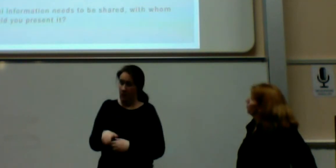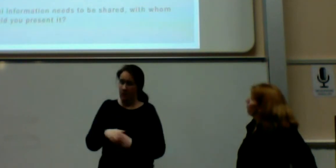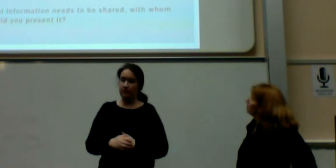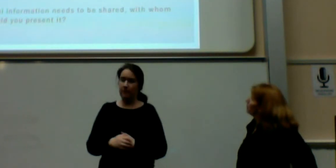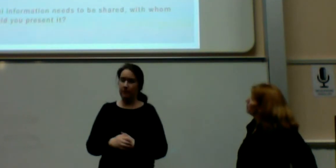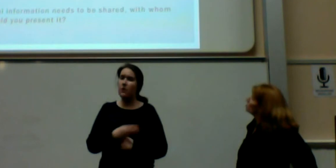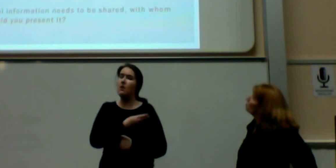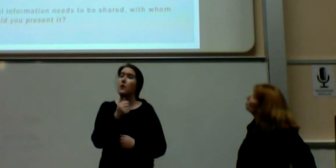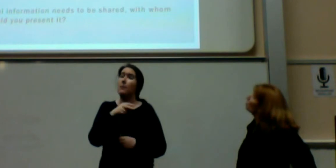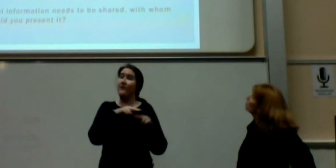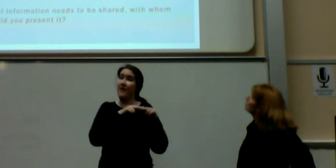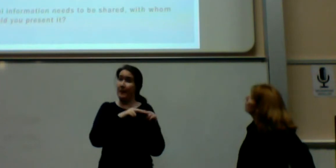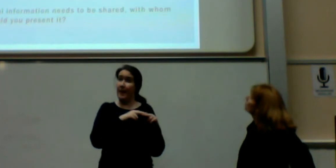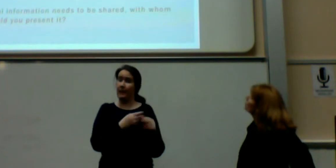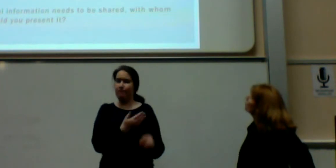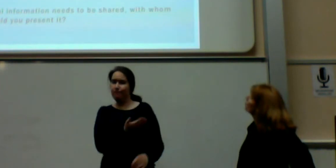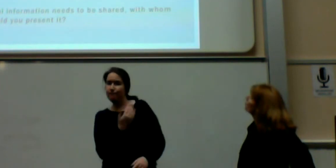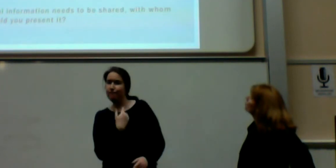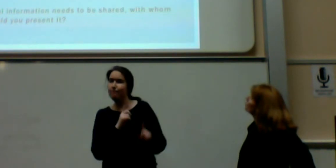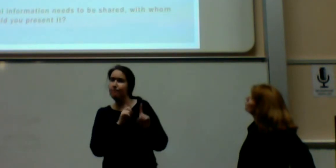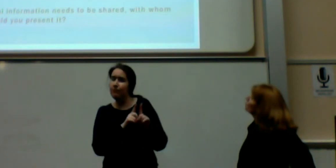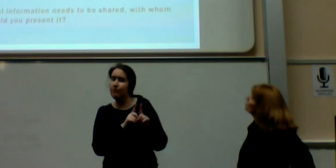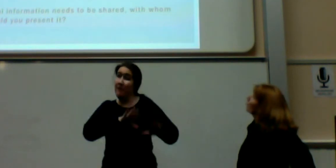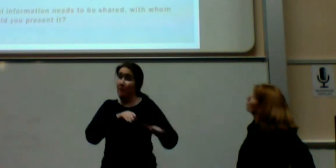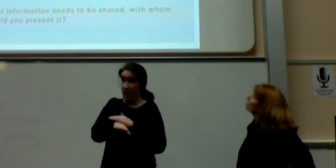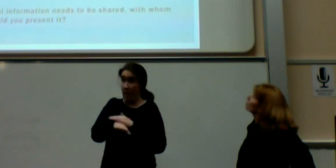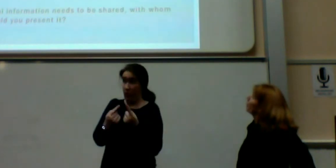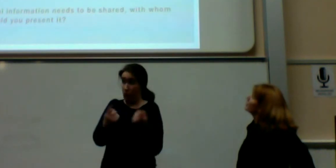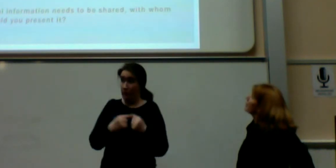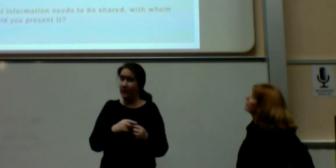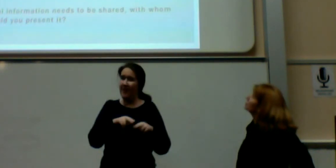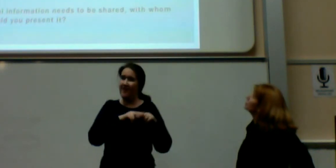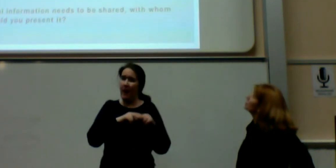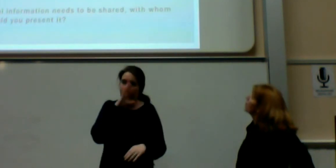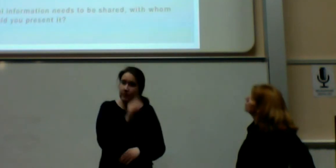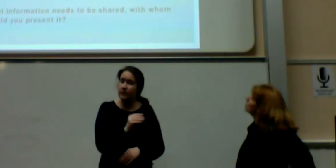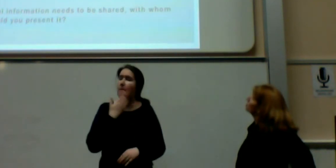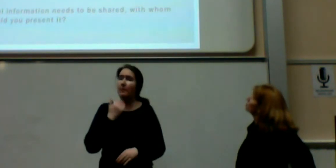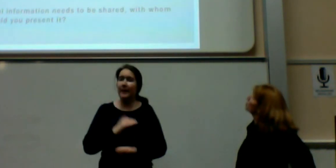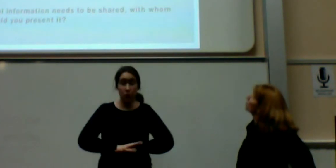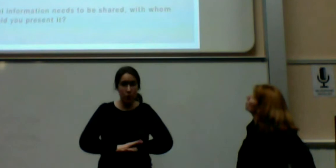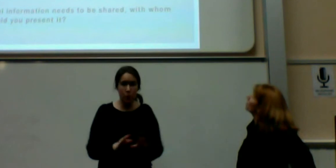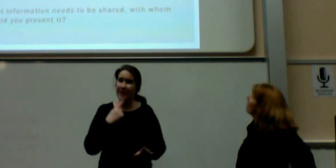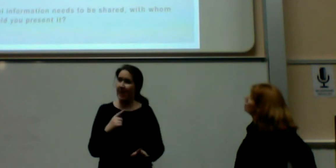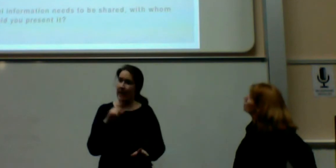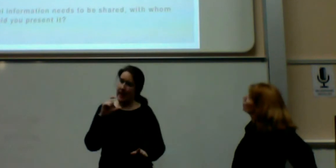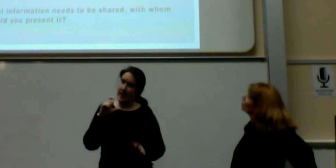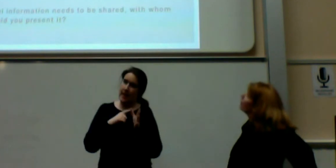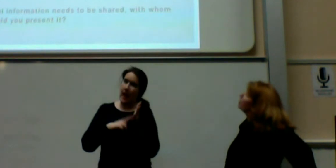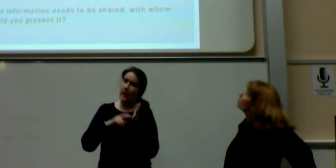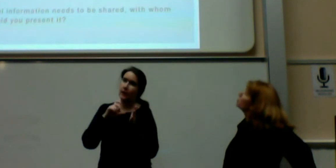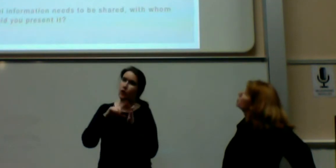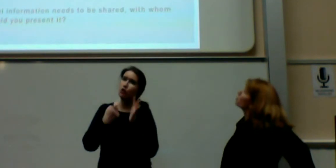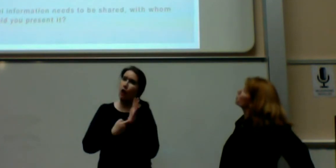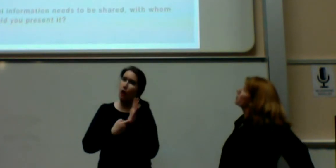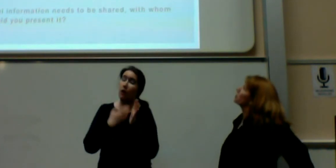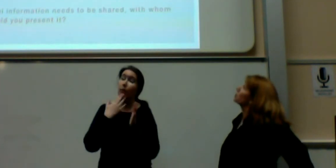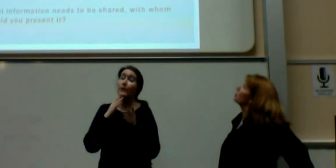Some family members pull you aside before entering the room and expressly ask you not to mention the word cancer in